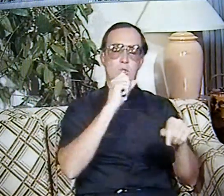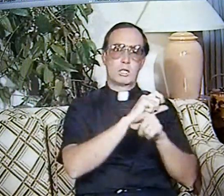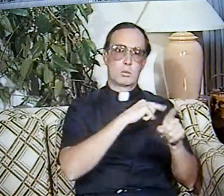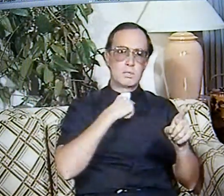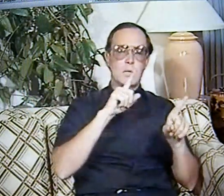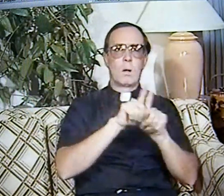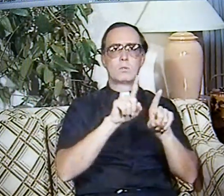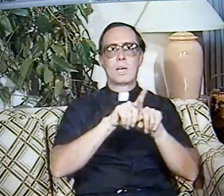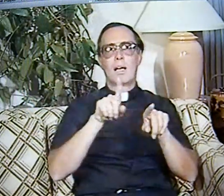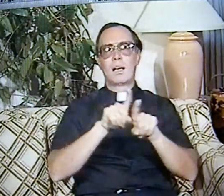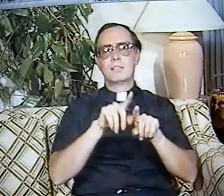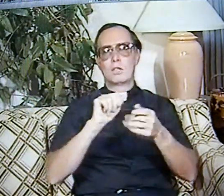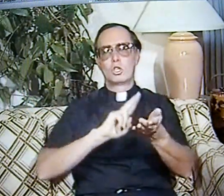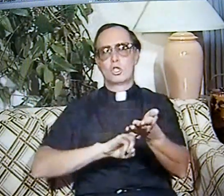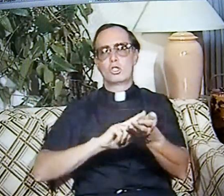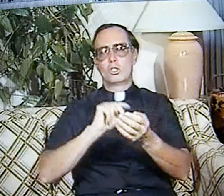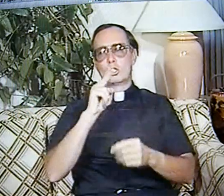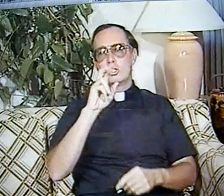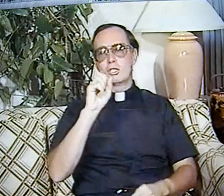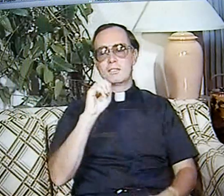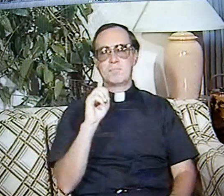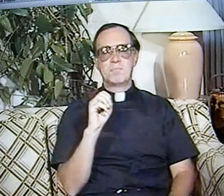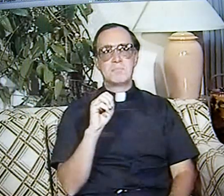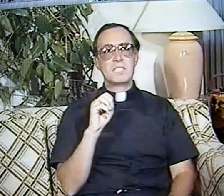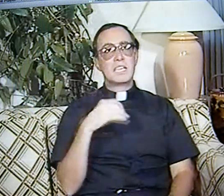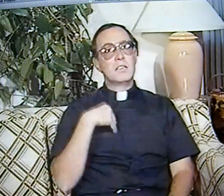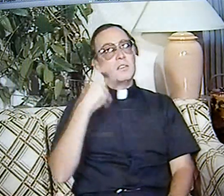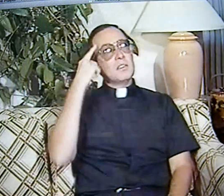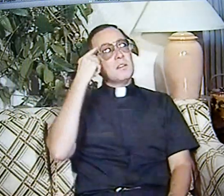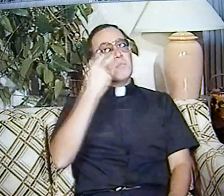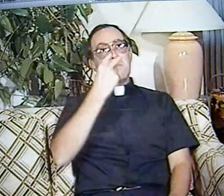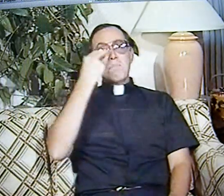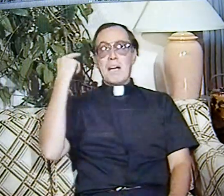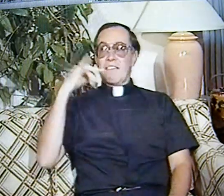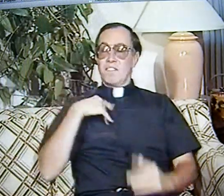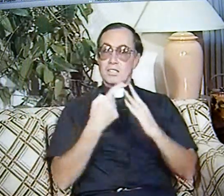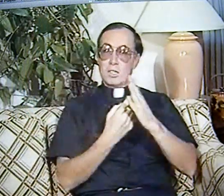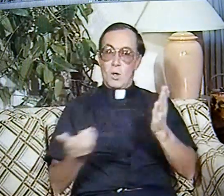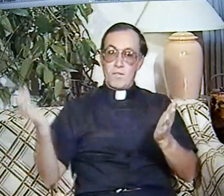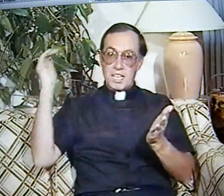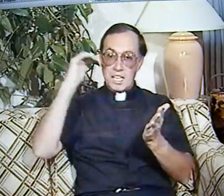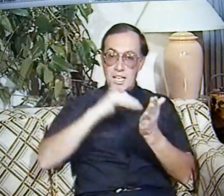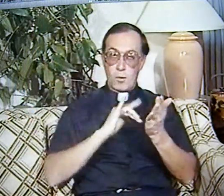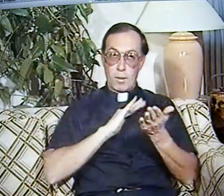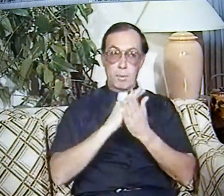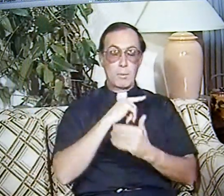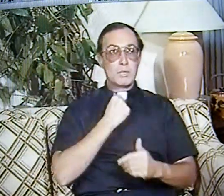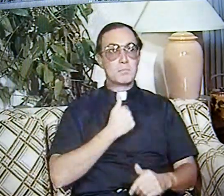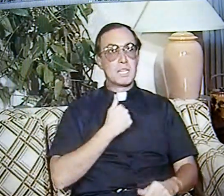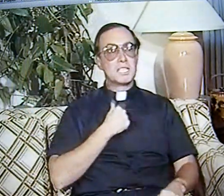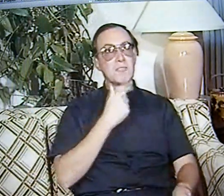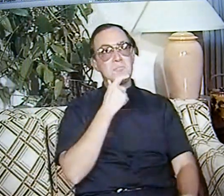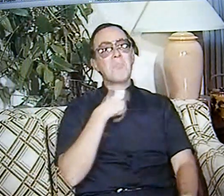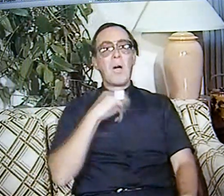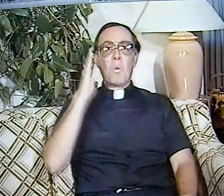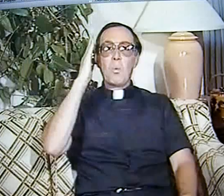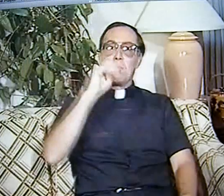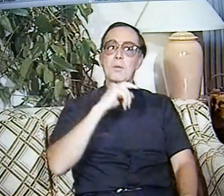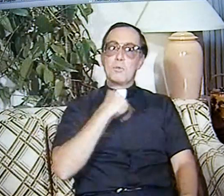And after that, I'd like to become an RN. So I am a nurse and a priest. I look